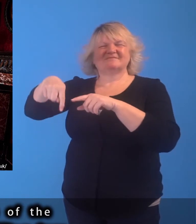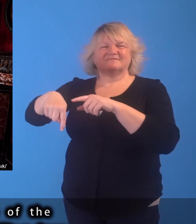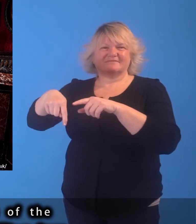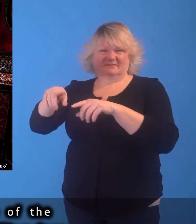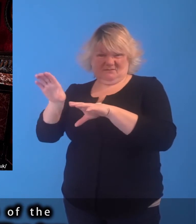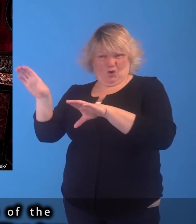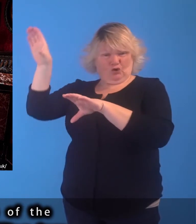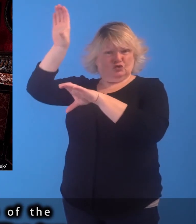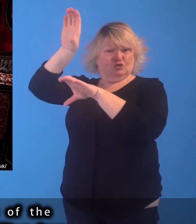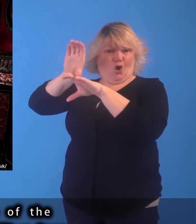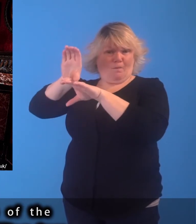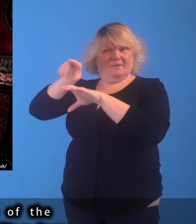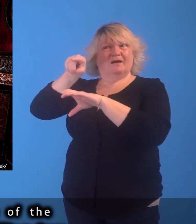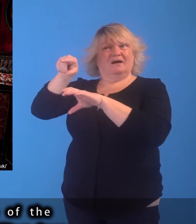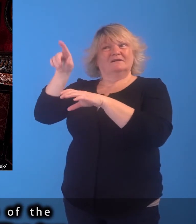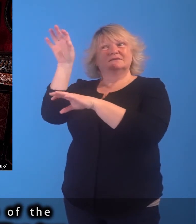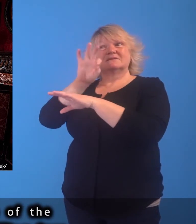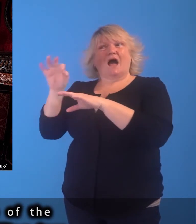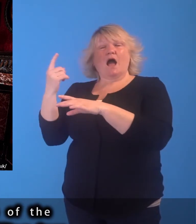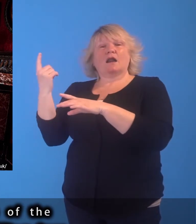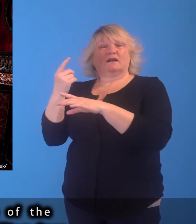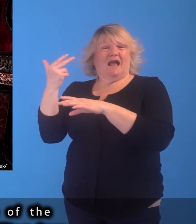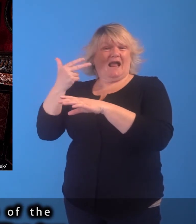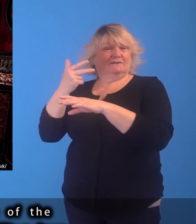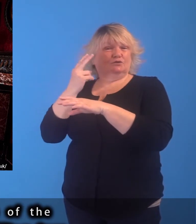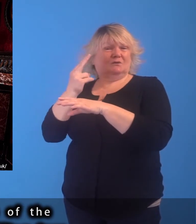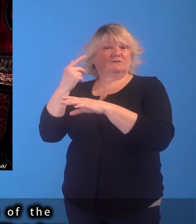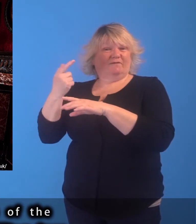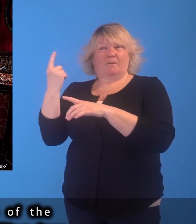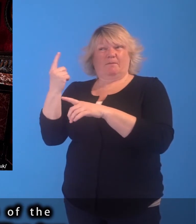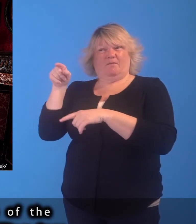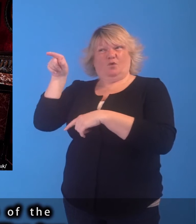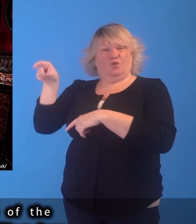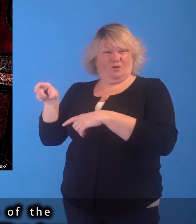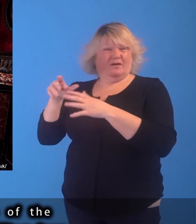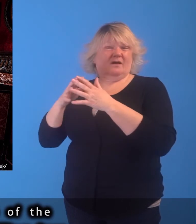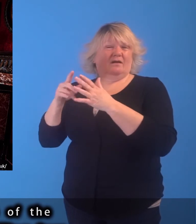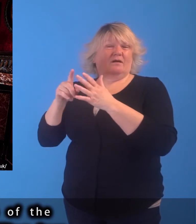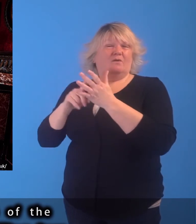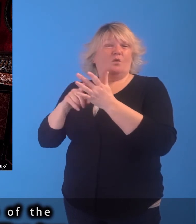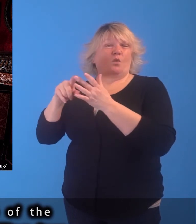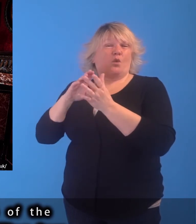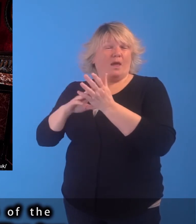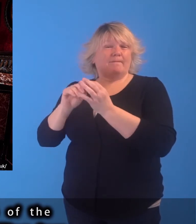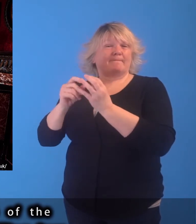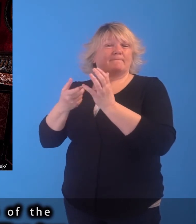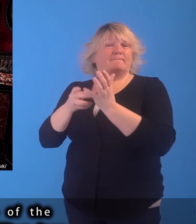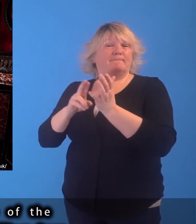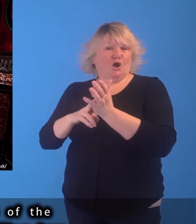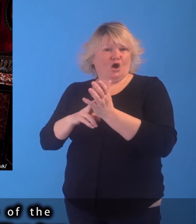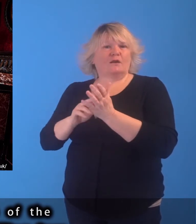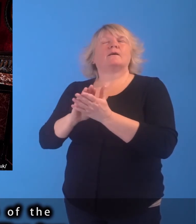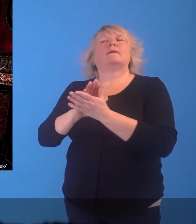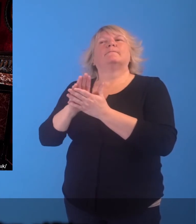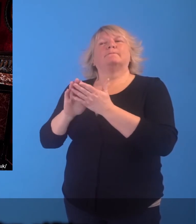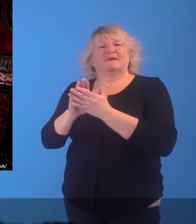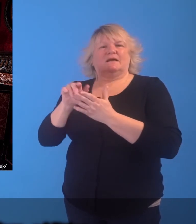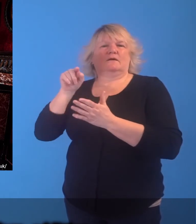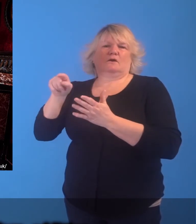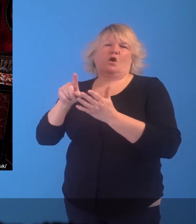The carpet, made in Turkey, is one of several ordered for the house when the Reeds moved in